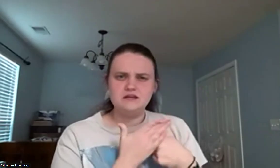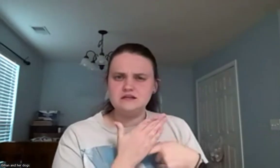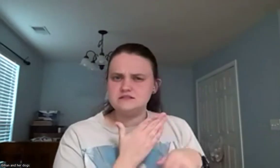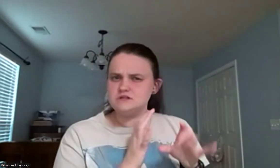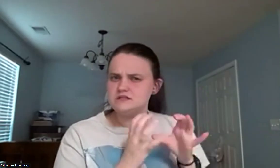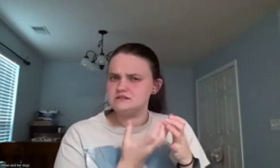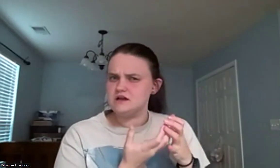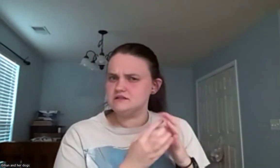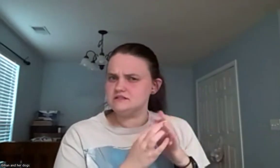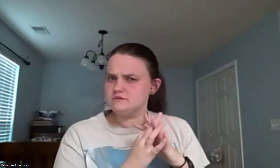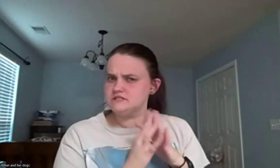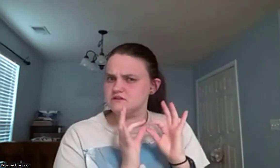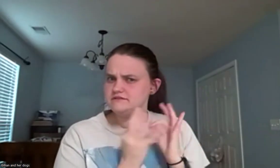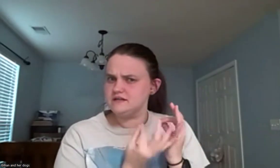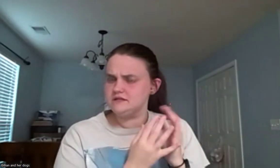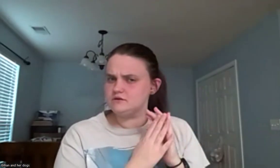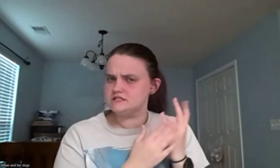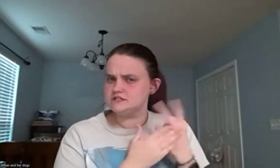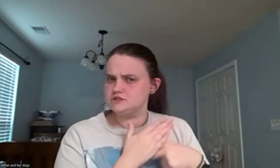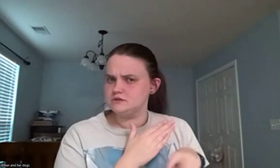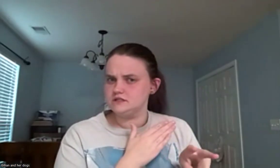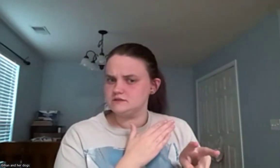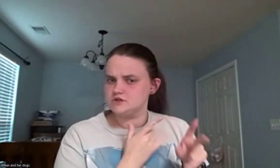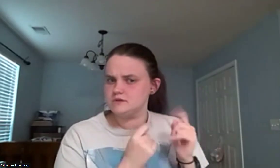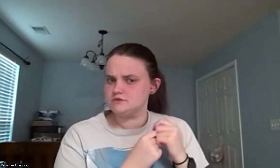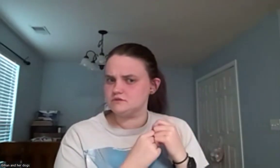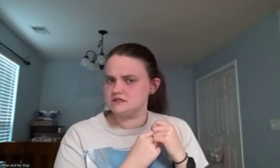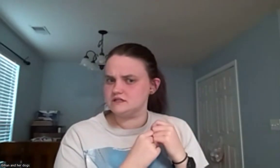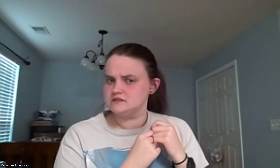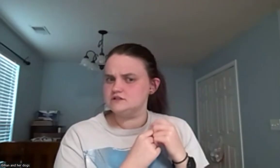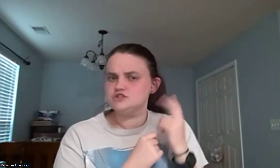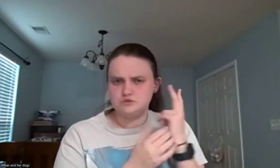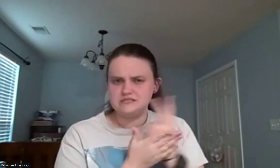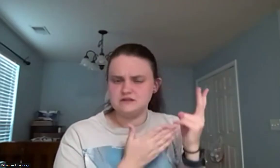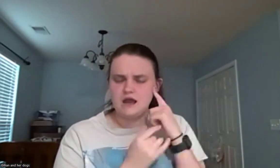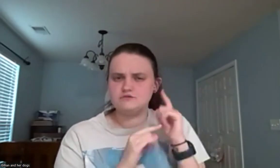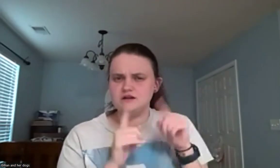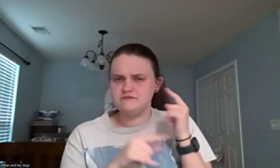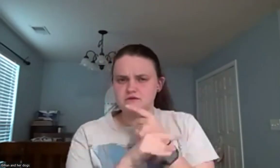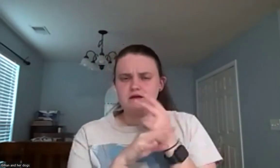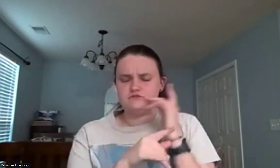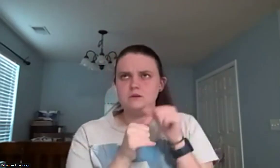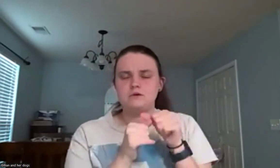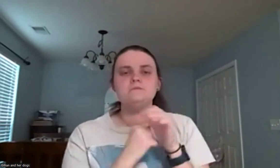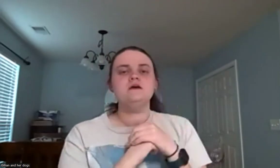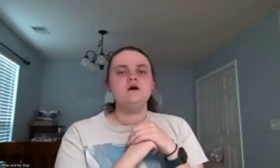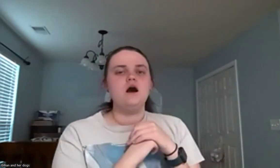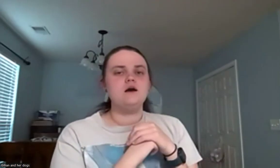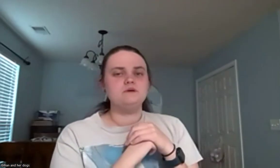next week's class is when we start a family, or is it in 2 weeks? I'm trying to remember which one it is. 2 weeks? Okay, I was trying to figure that, trying to remember. When we talk